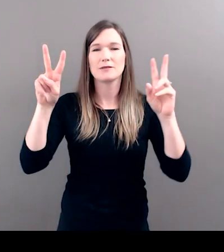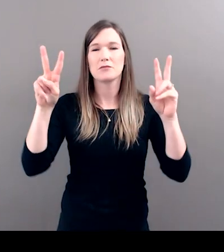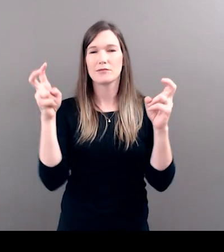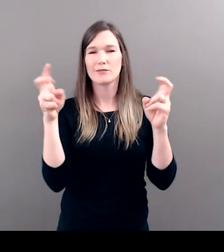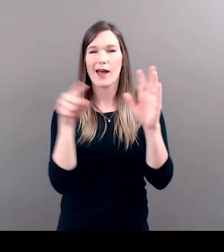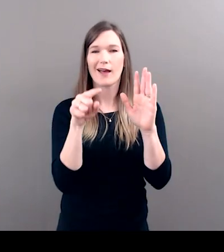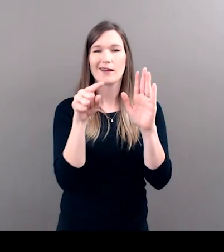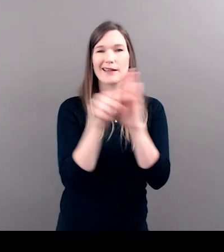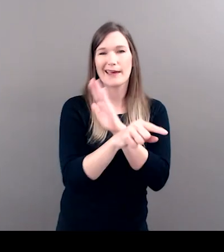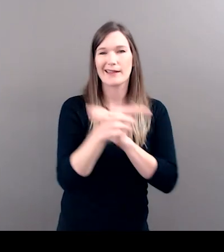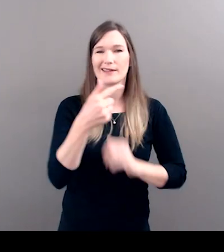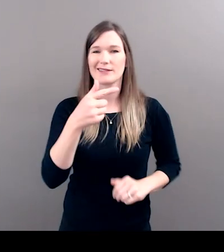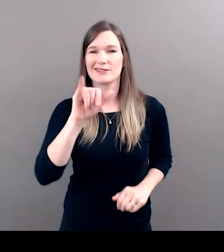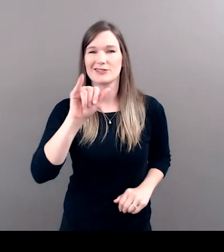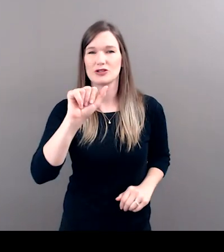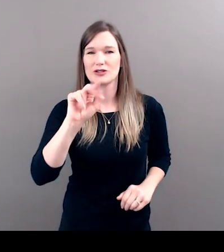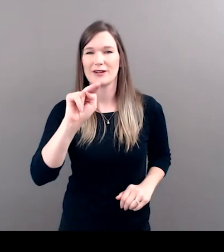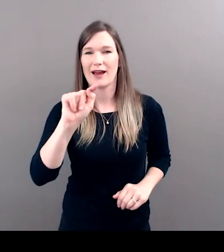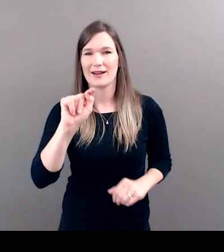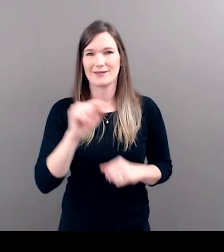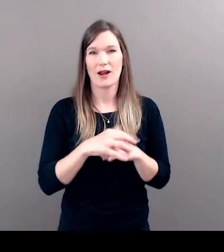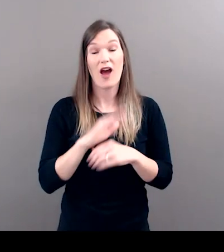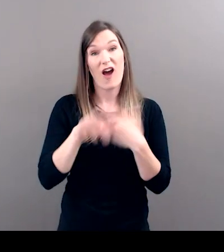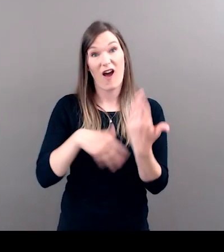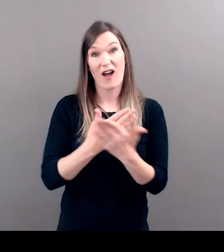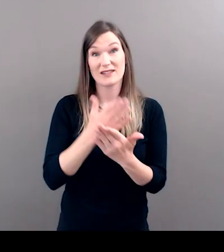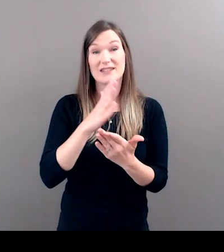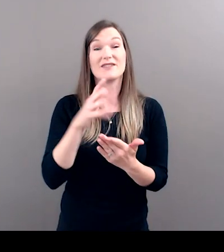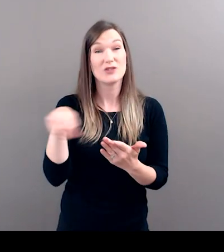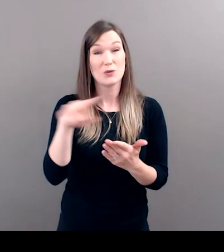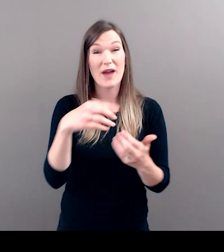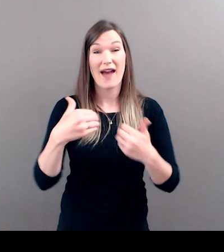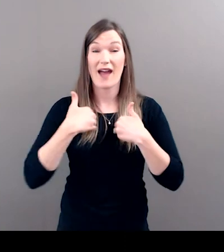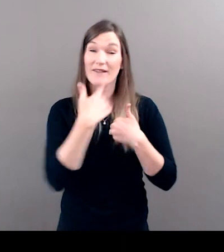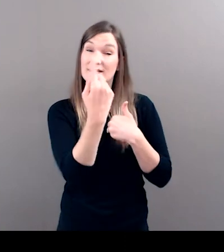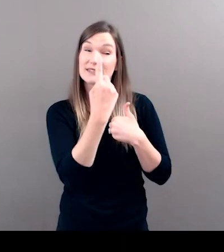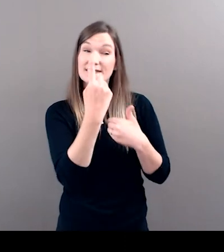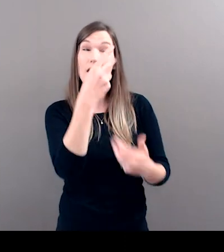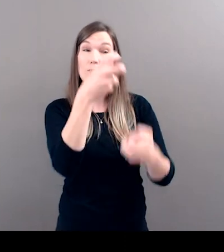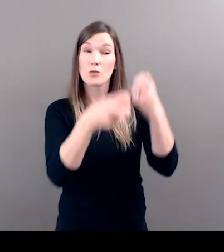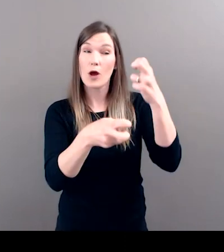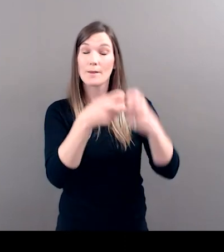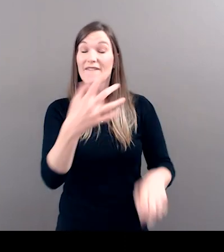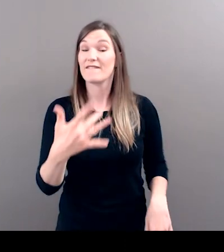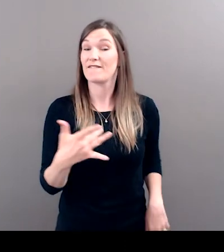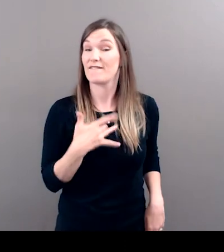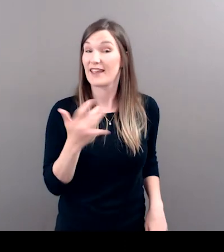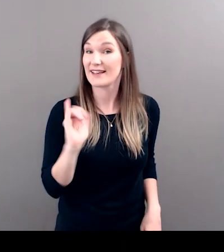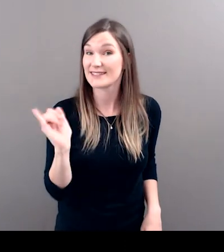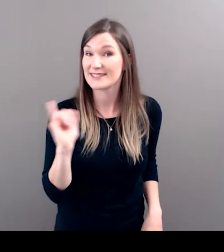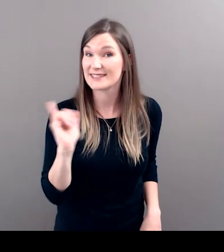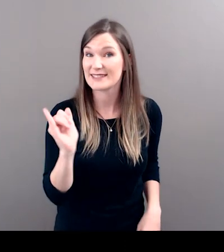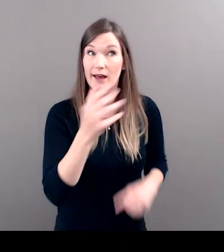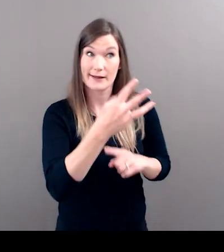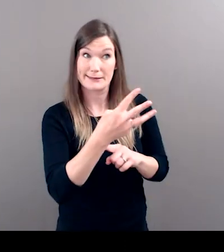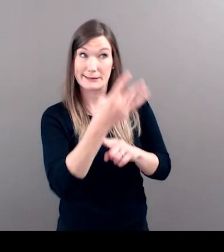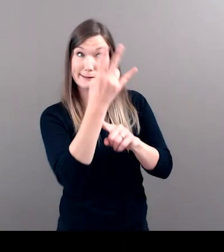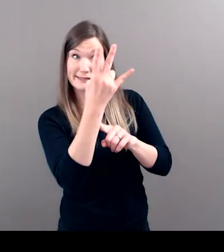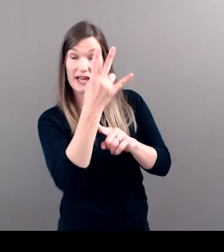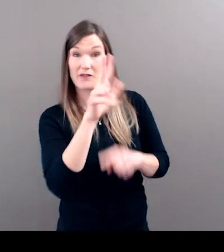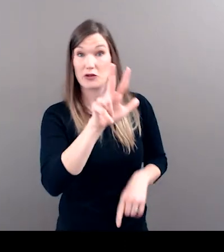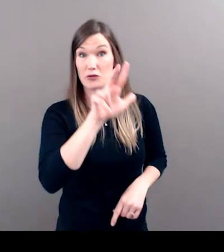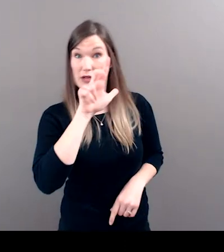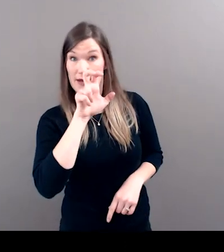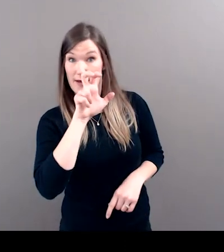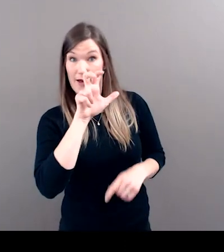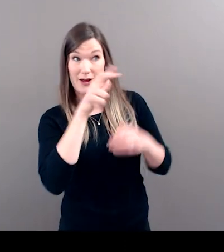have a 6'7", 300-something pound problem in your life. This is probably one of the most famous stories in the